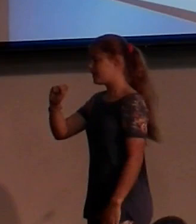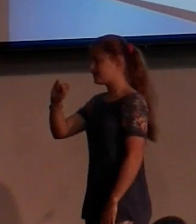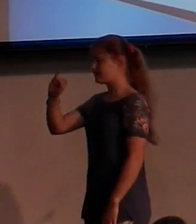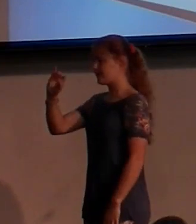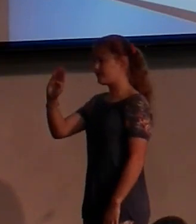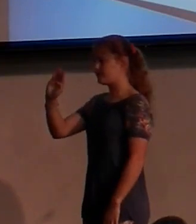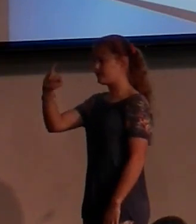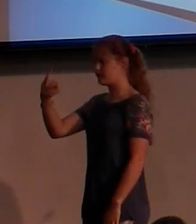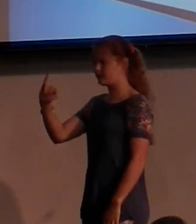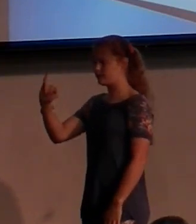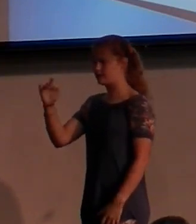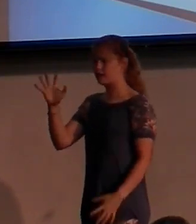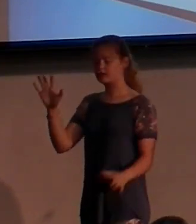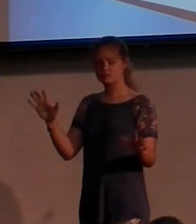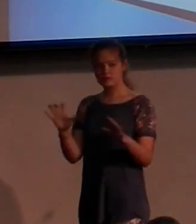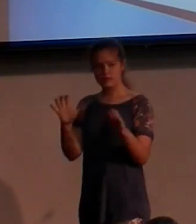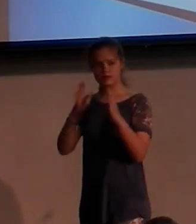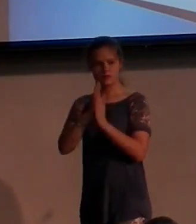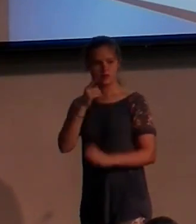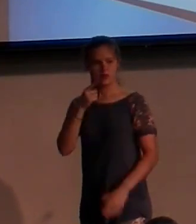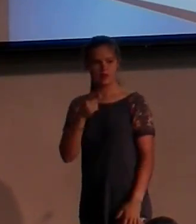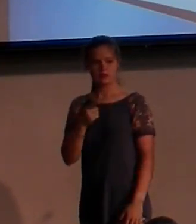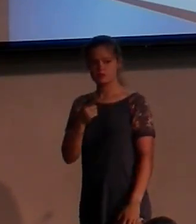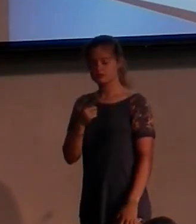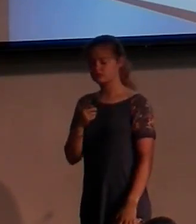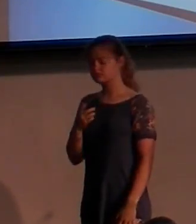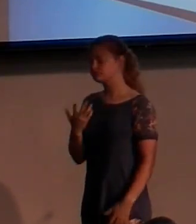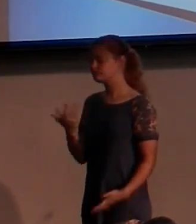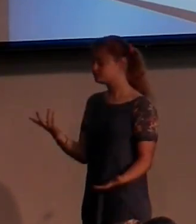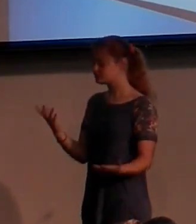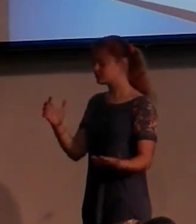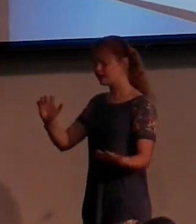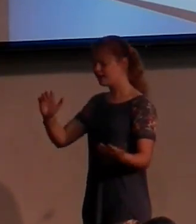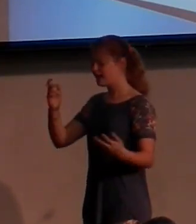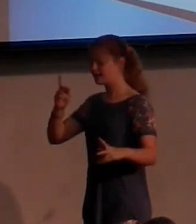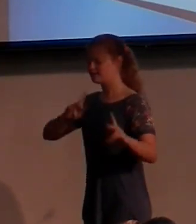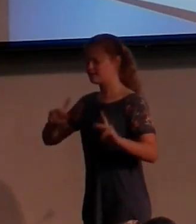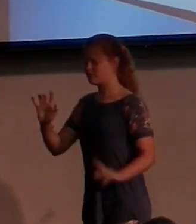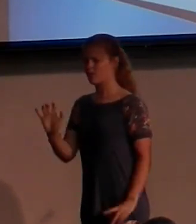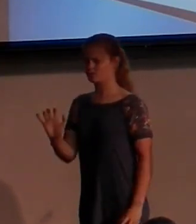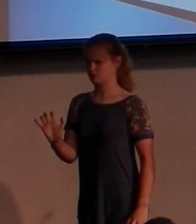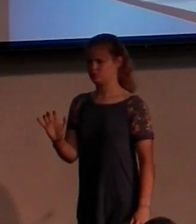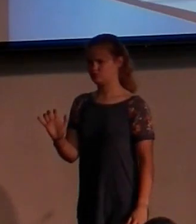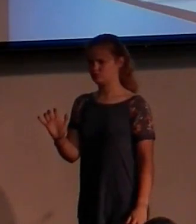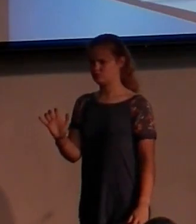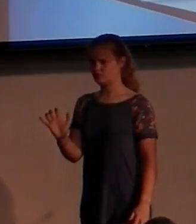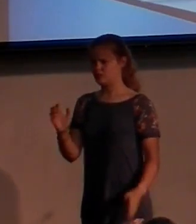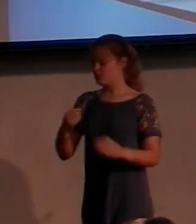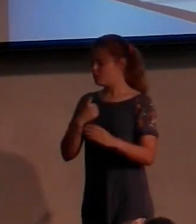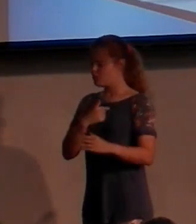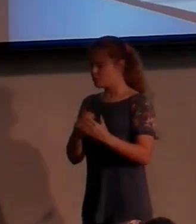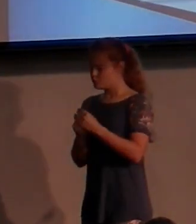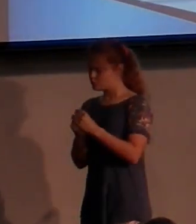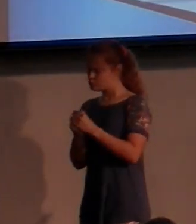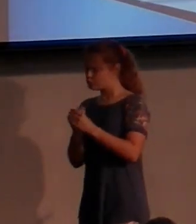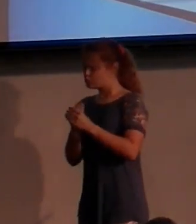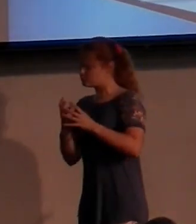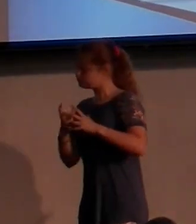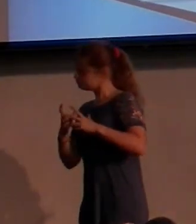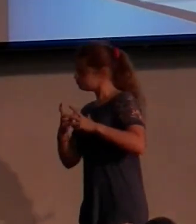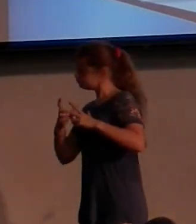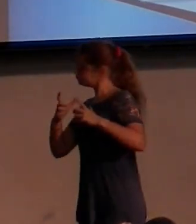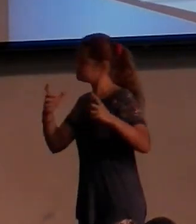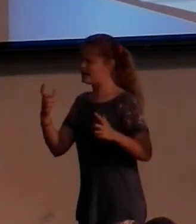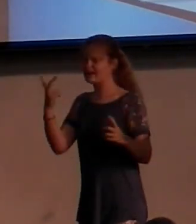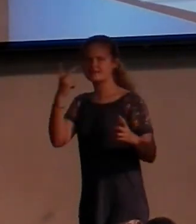the guy that just did the prayer, the Salonkers, we love them, and others as well. So in fact, we've grown so much that we decided, and